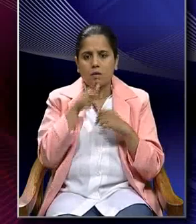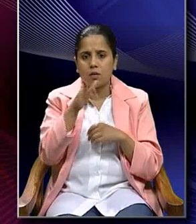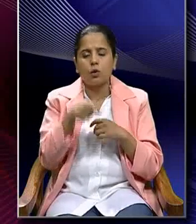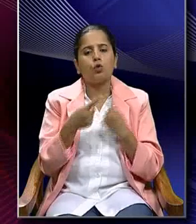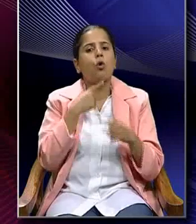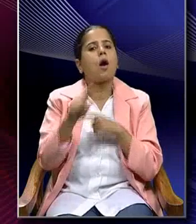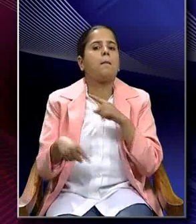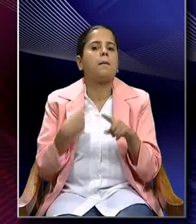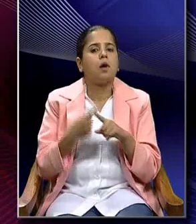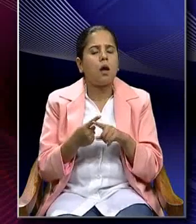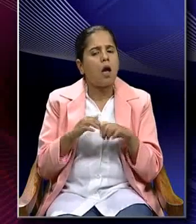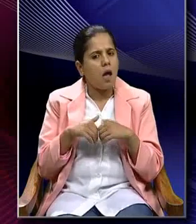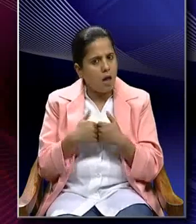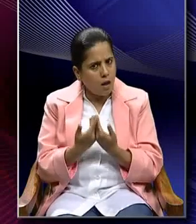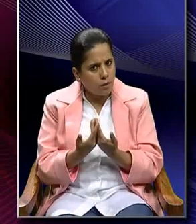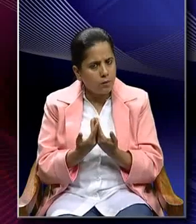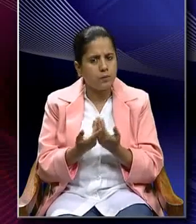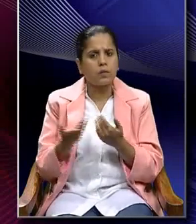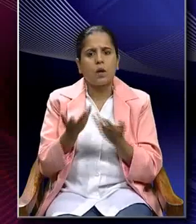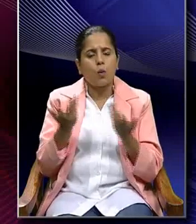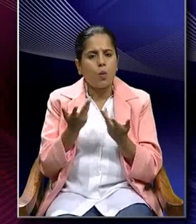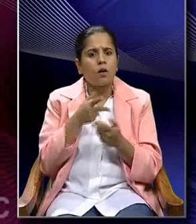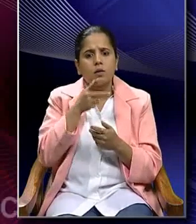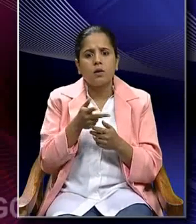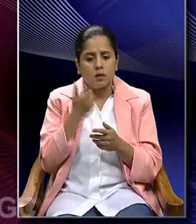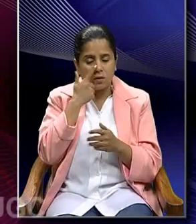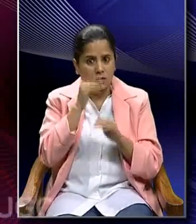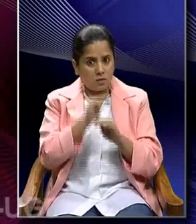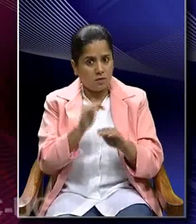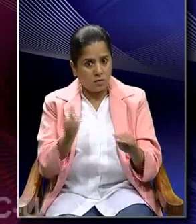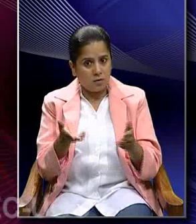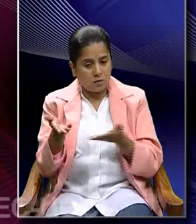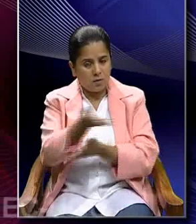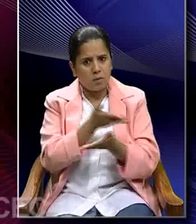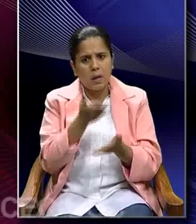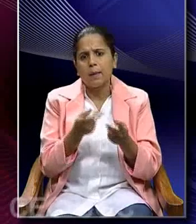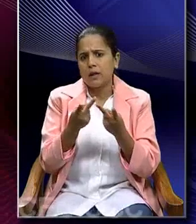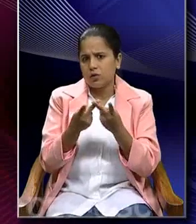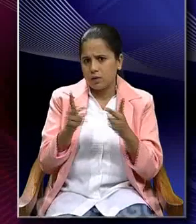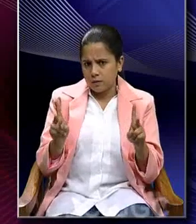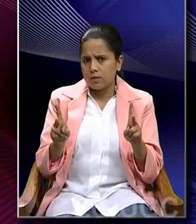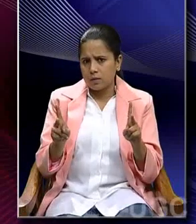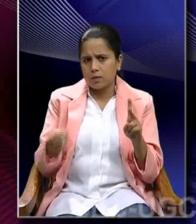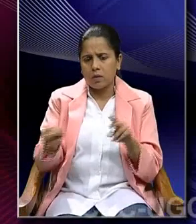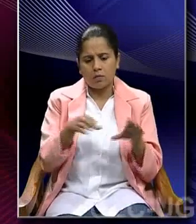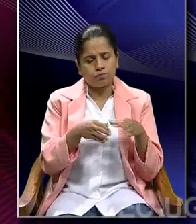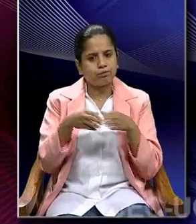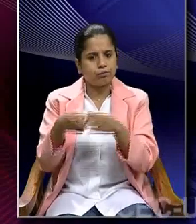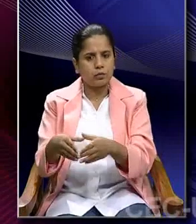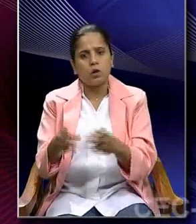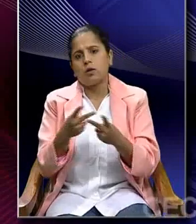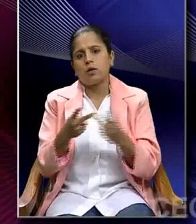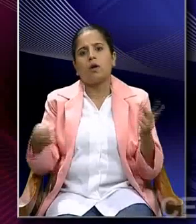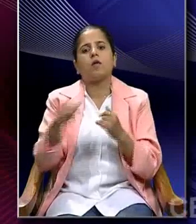talk about how, whereas the girl child may be differently marginalized in